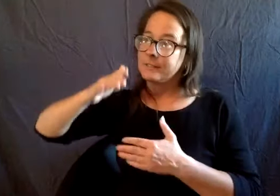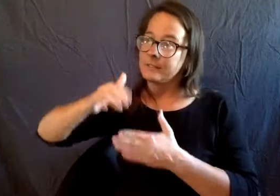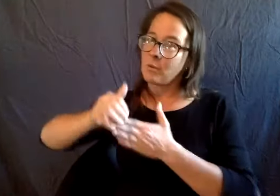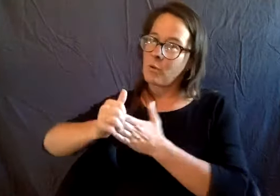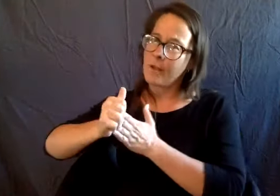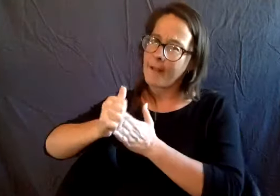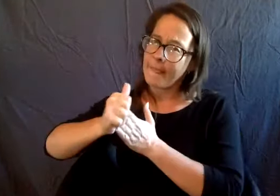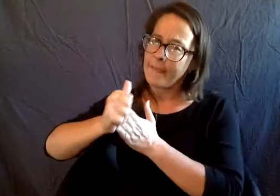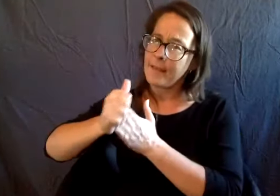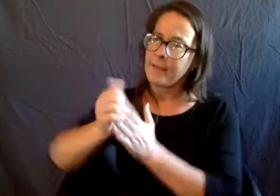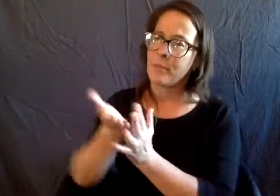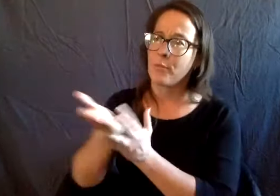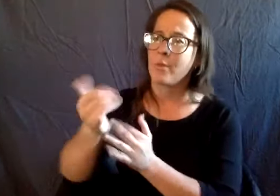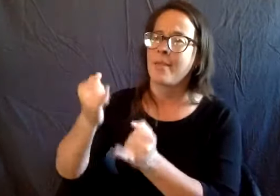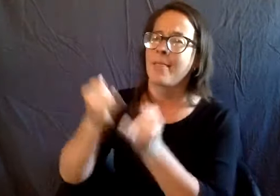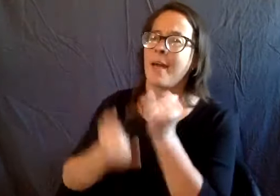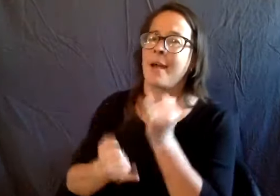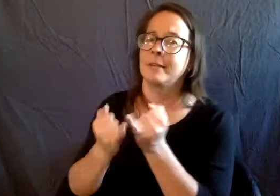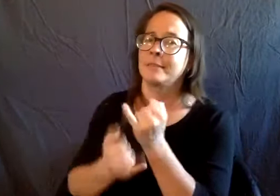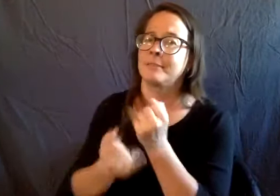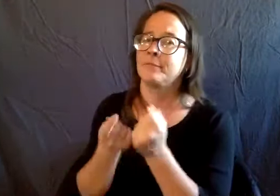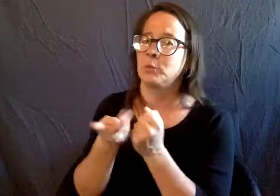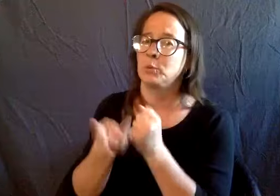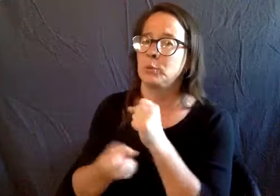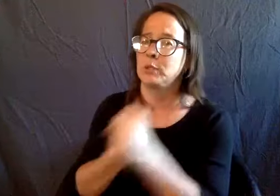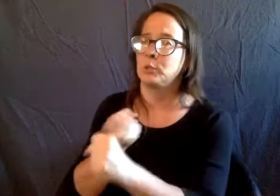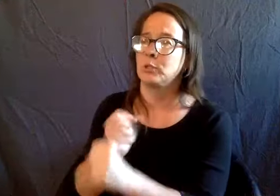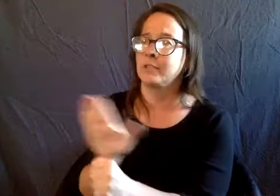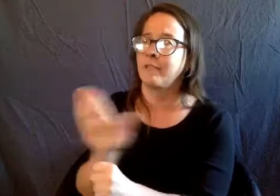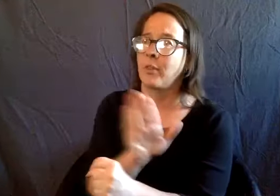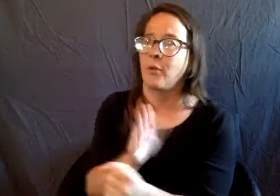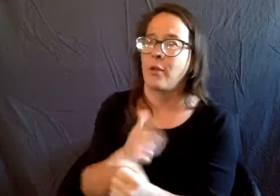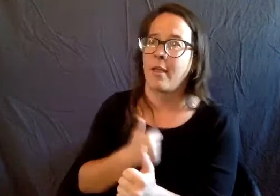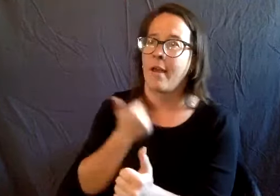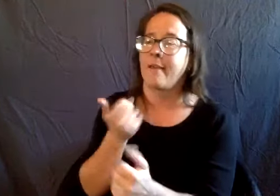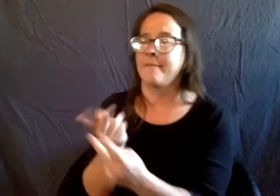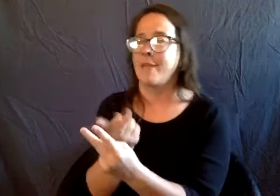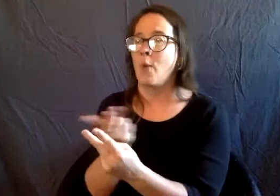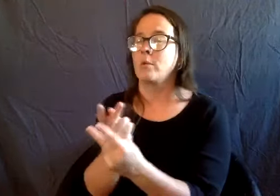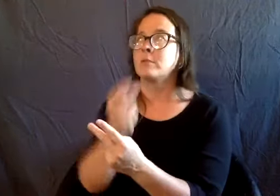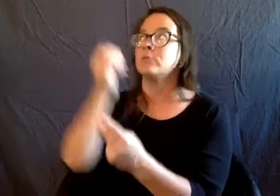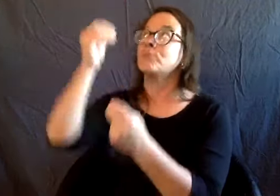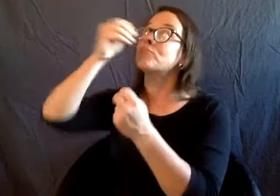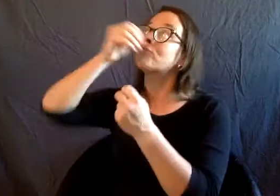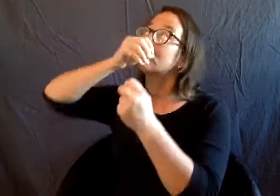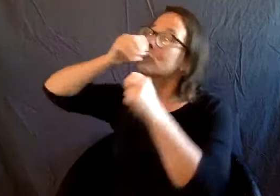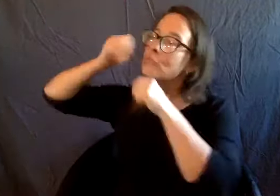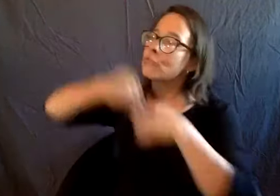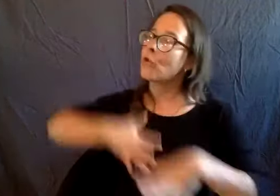years of their life. That was something I never wanted to do, and I was graced with the ability to do that. And there